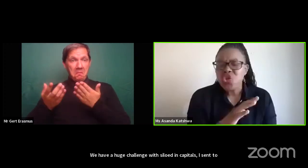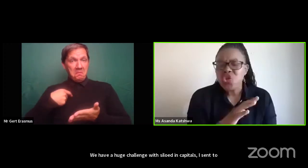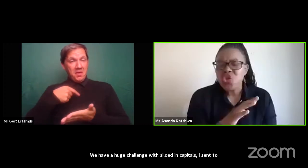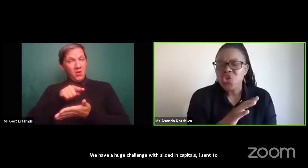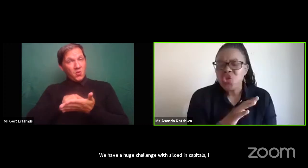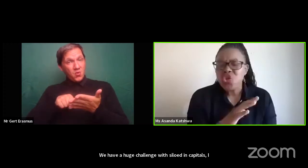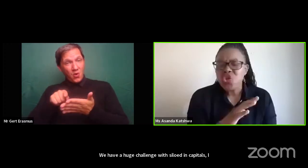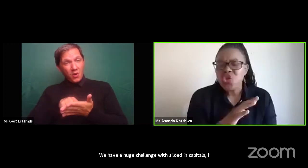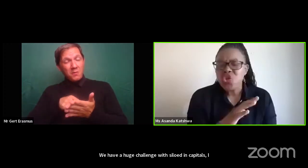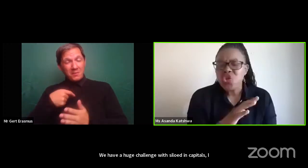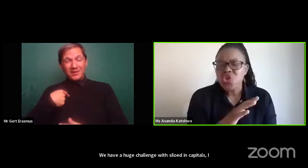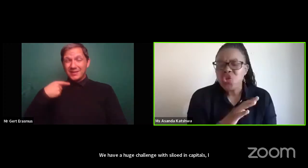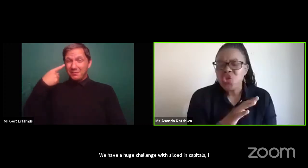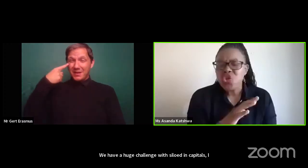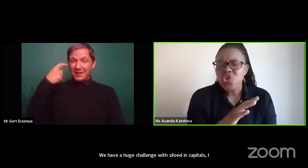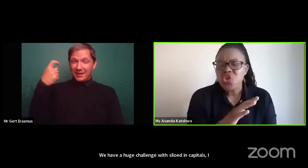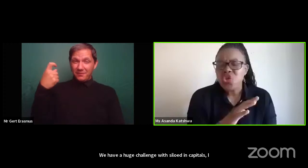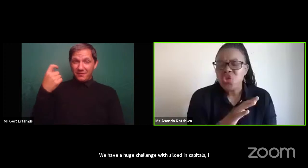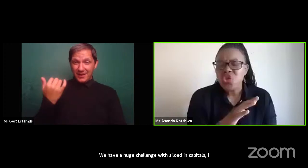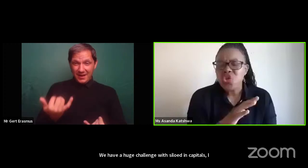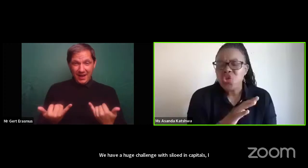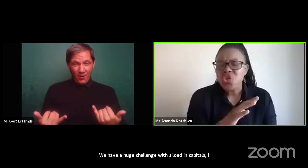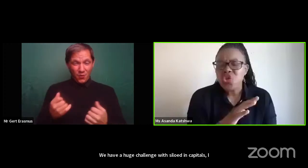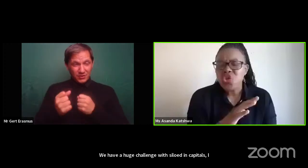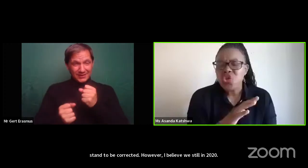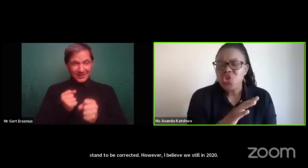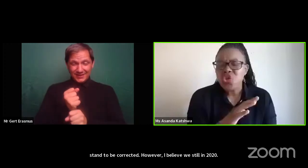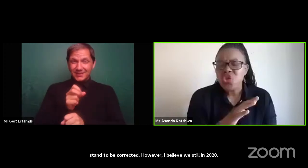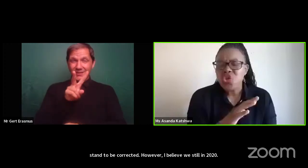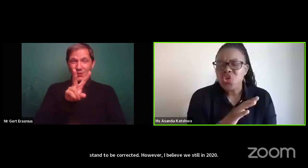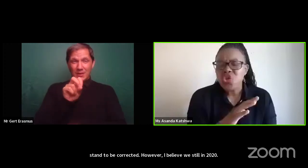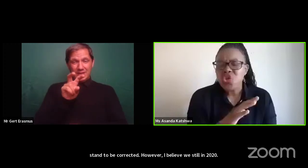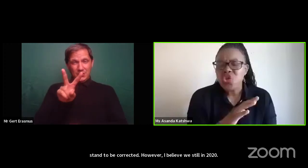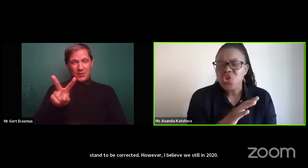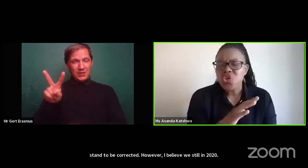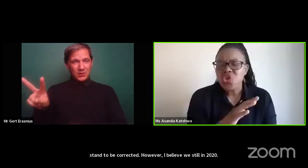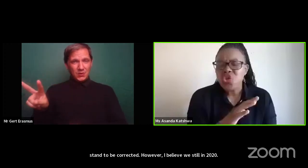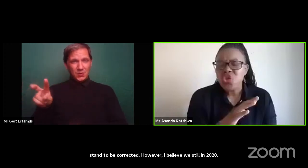I believe we still, in 2022, we still do not have